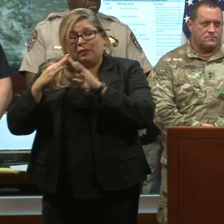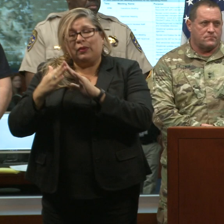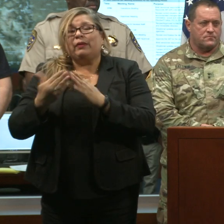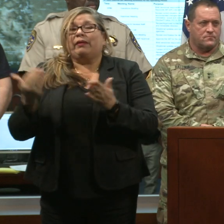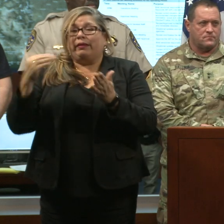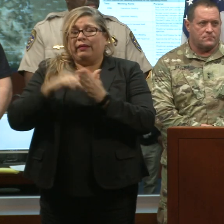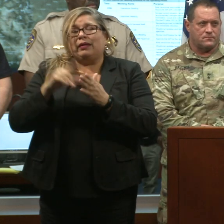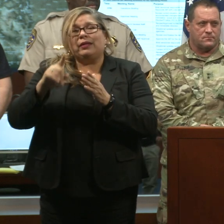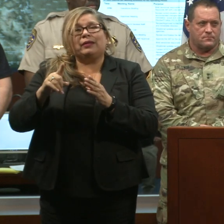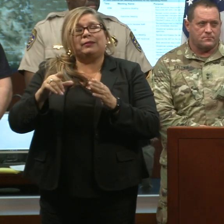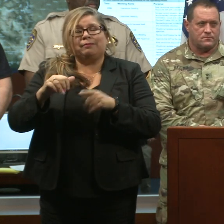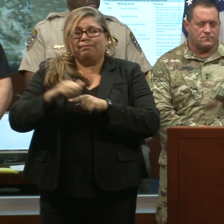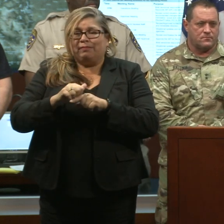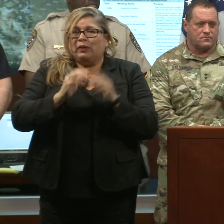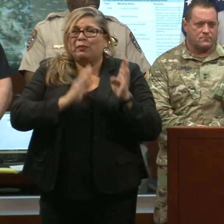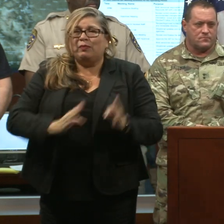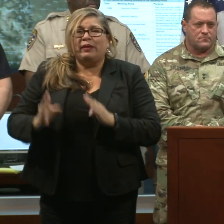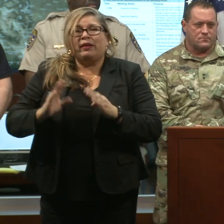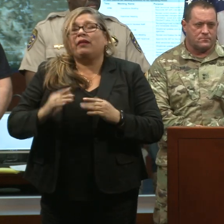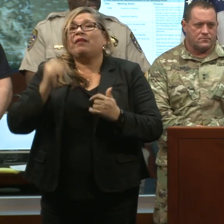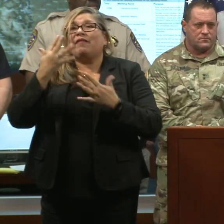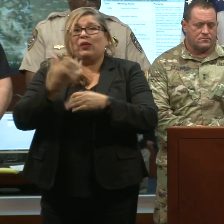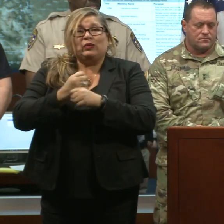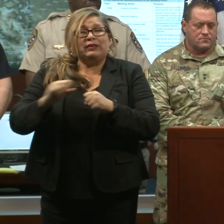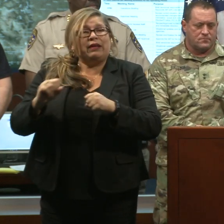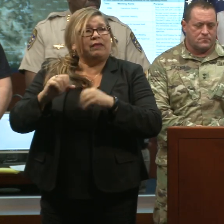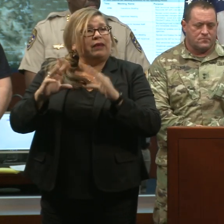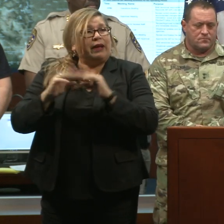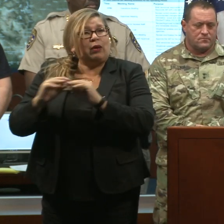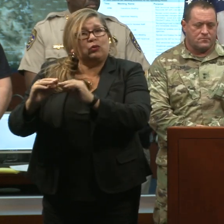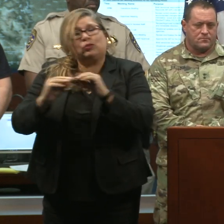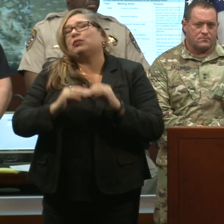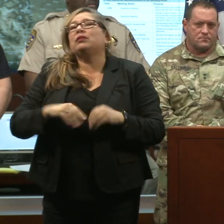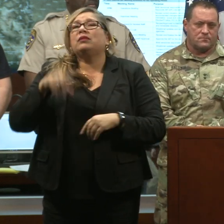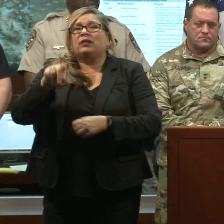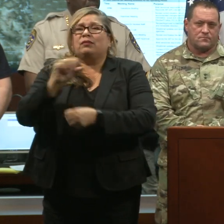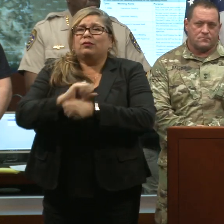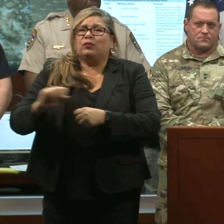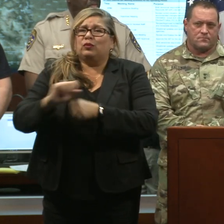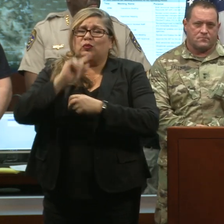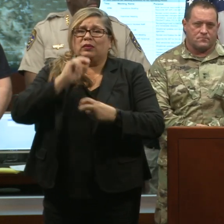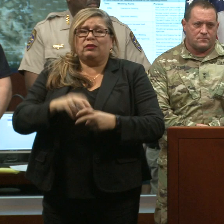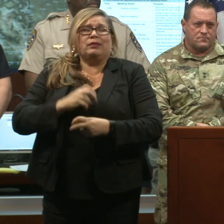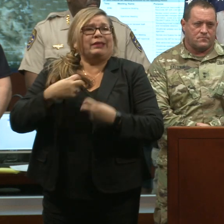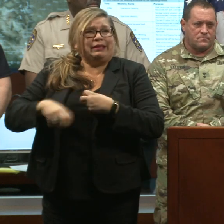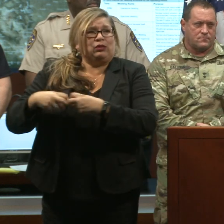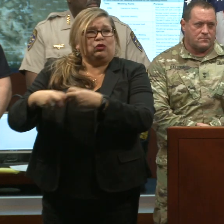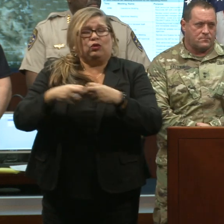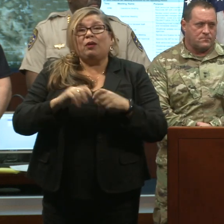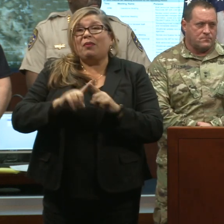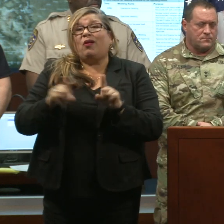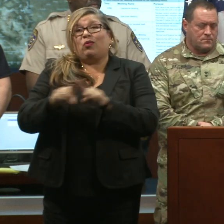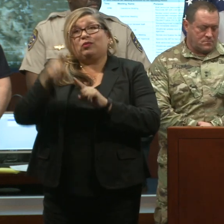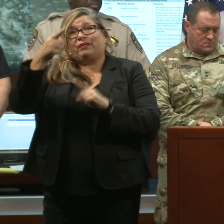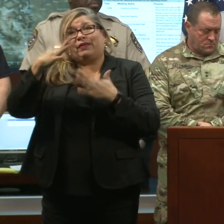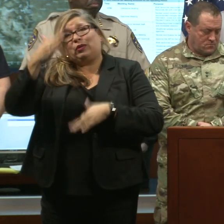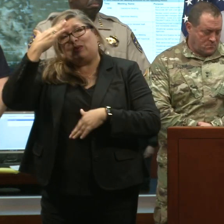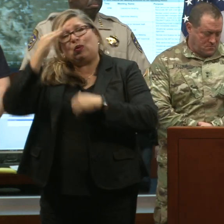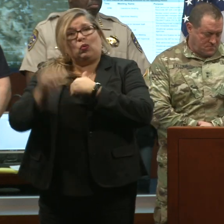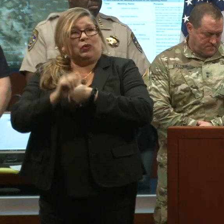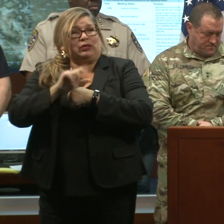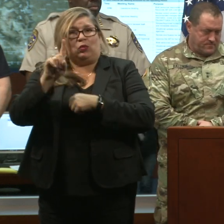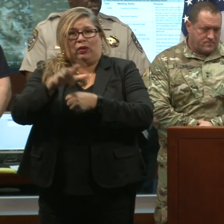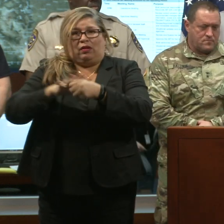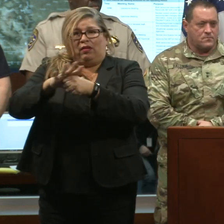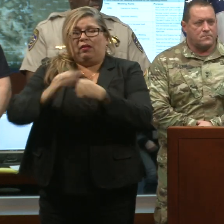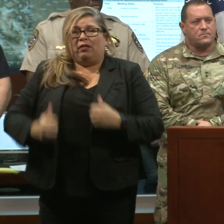continued to prepare with fire safe councils. They have been doing fuels treatments, working very diligently, but they also know the risk where they live. And